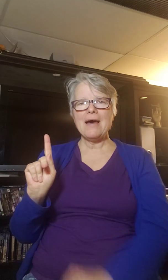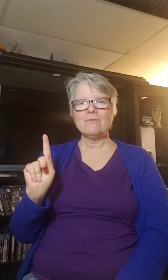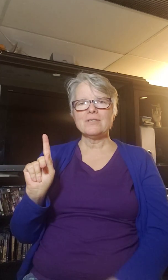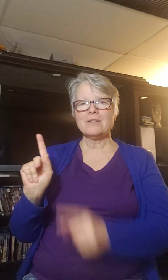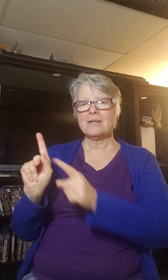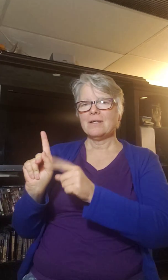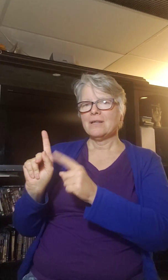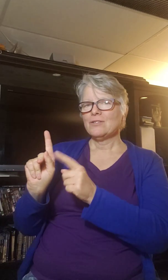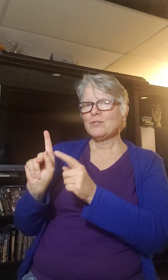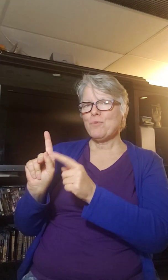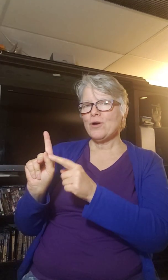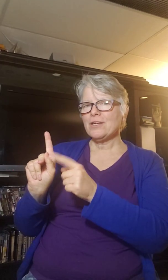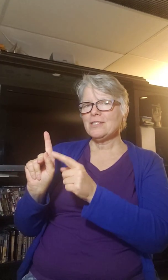out, support it,